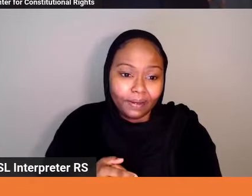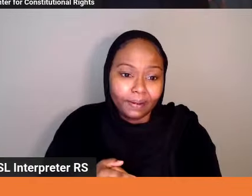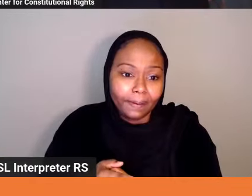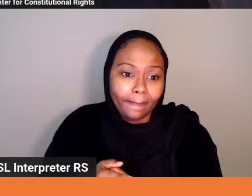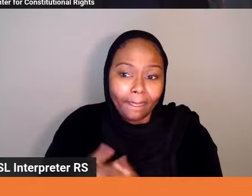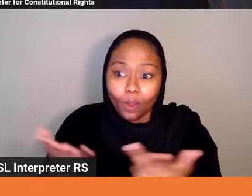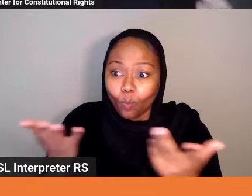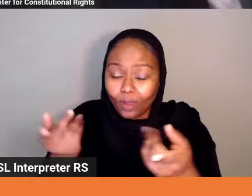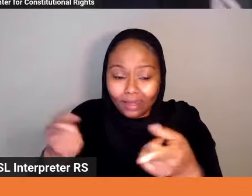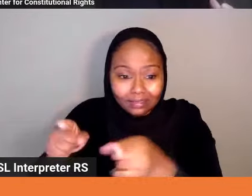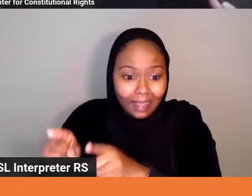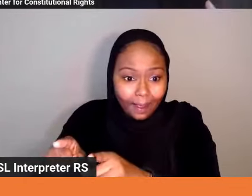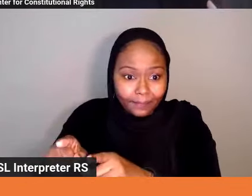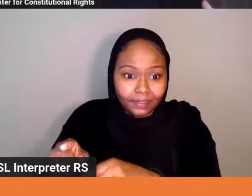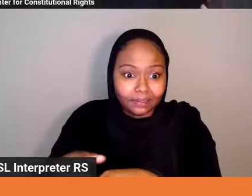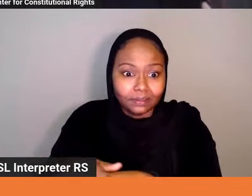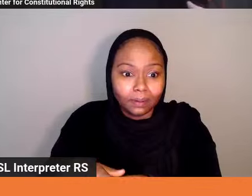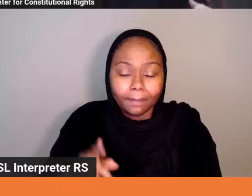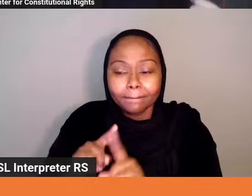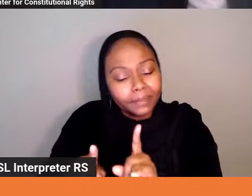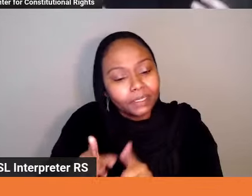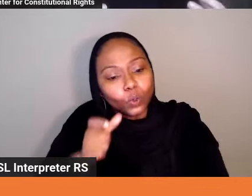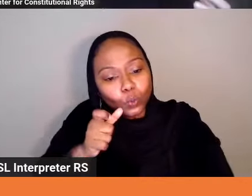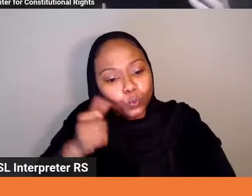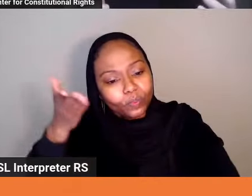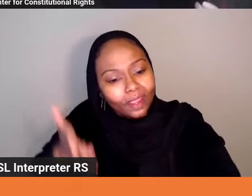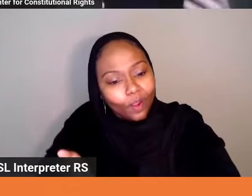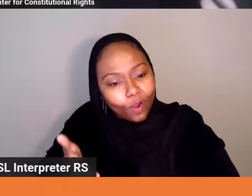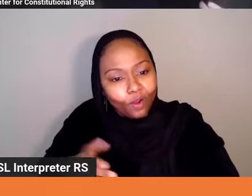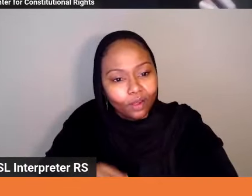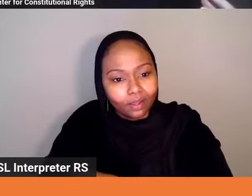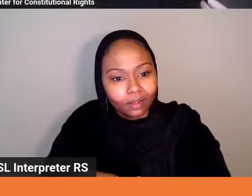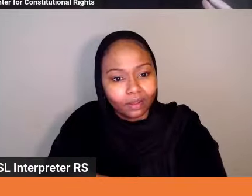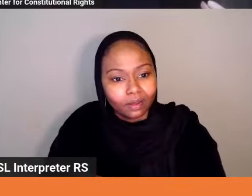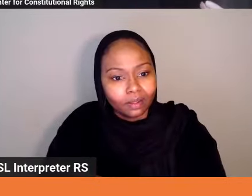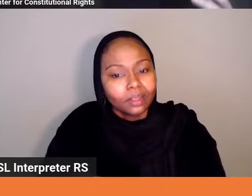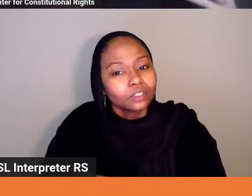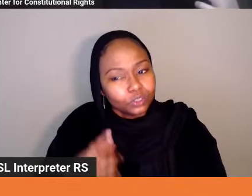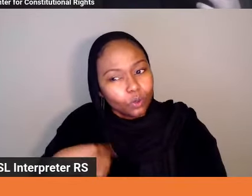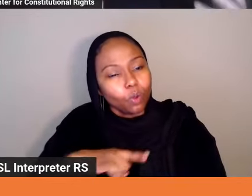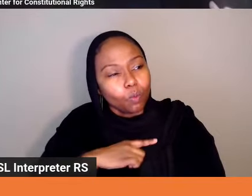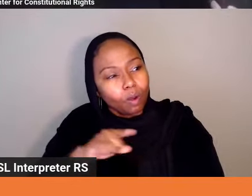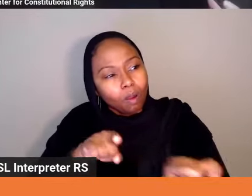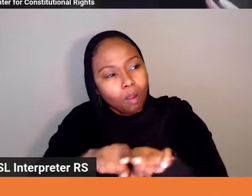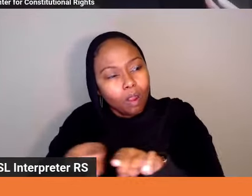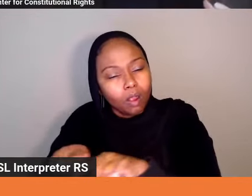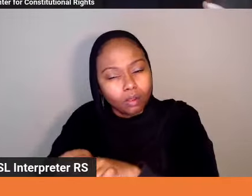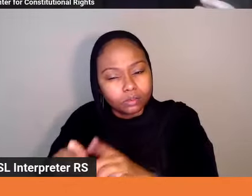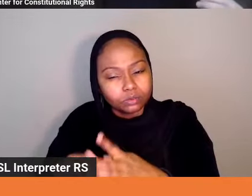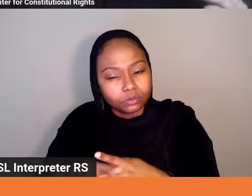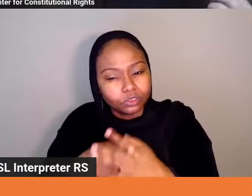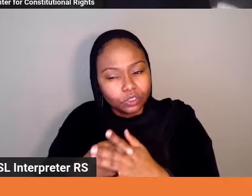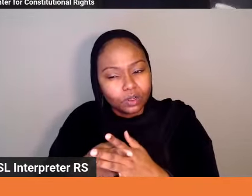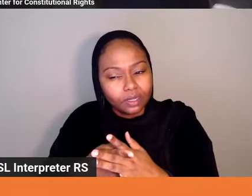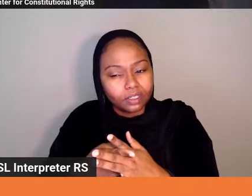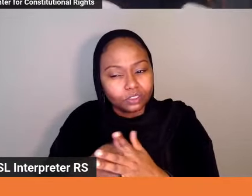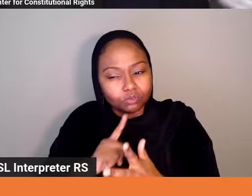what has happened to them, but who they are. So in part, you're also starting to put a name